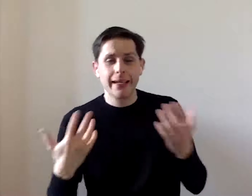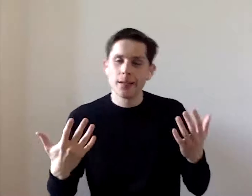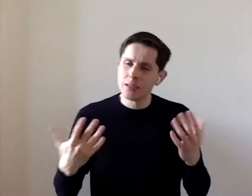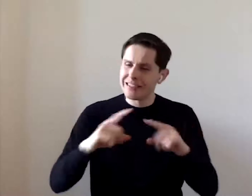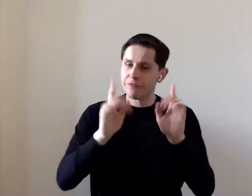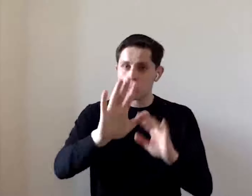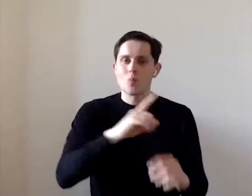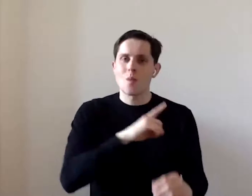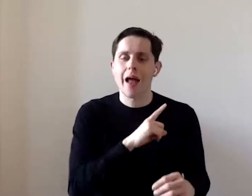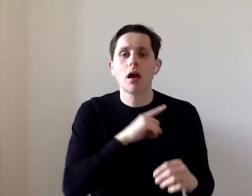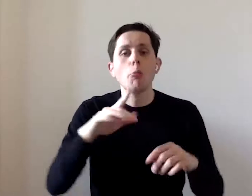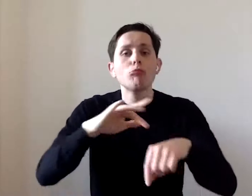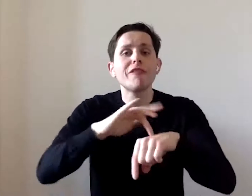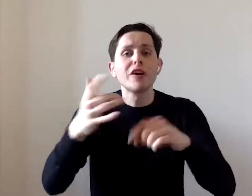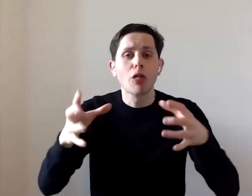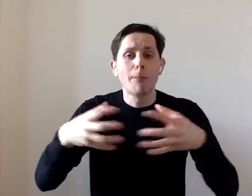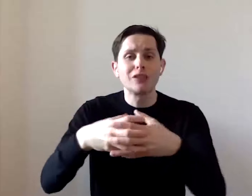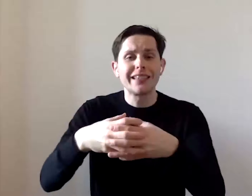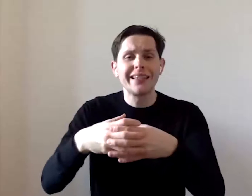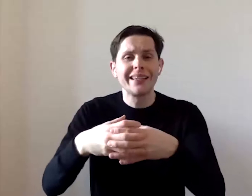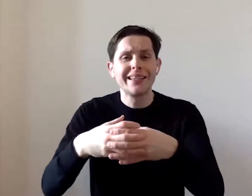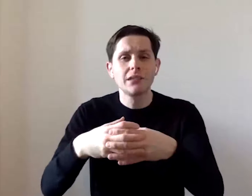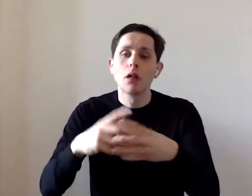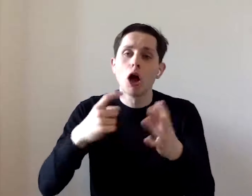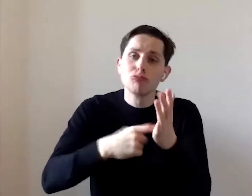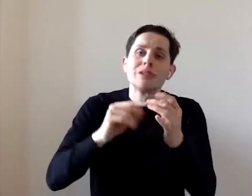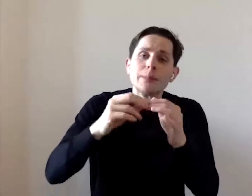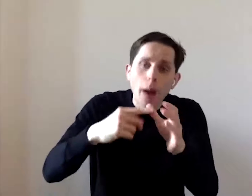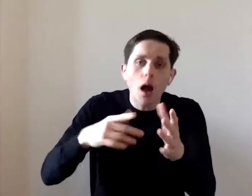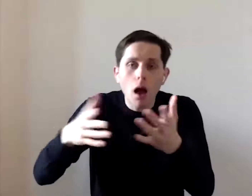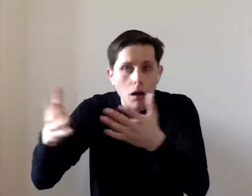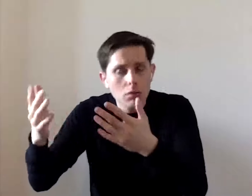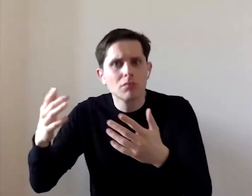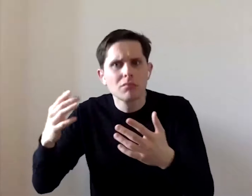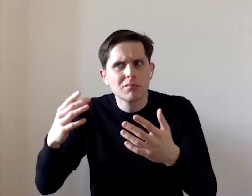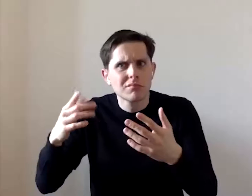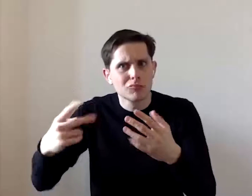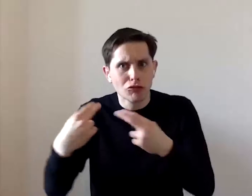say anyone is more responsible than, you know, the professional bodies that represent us.